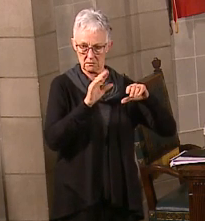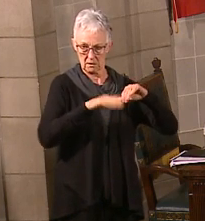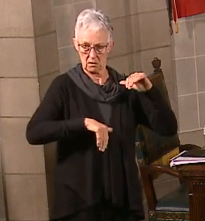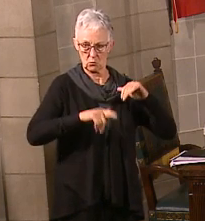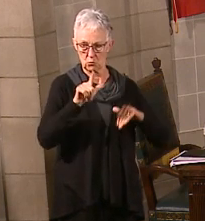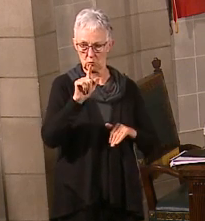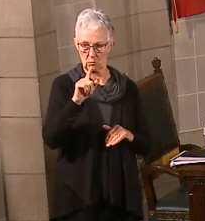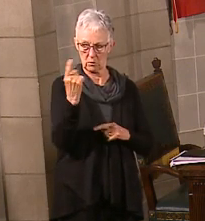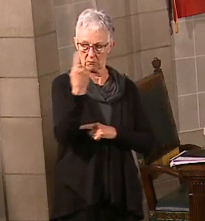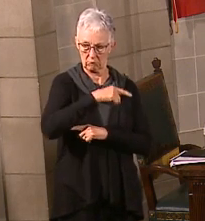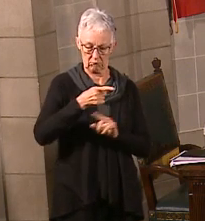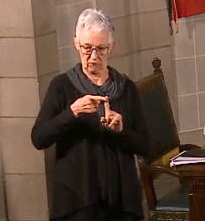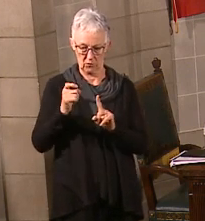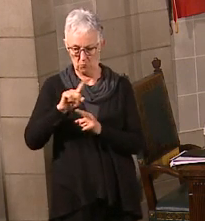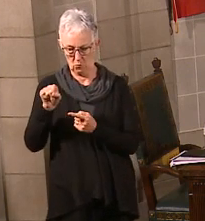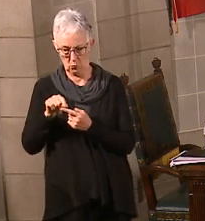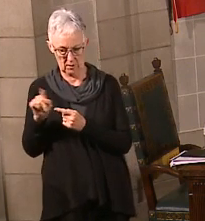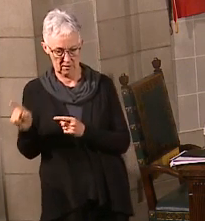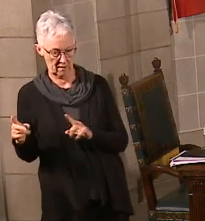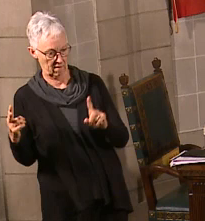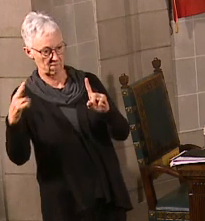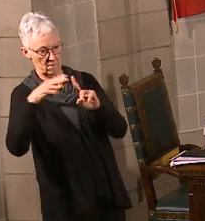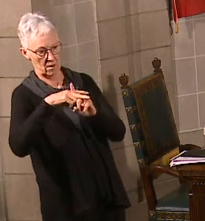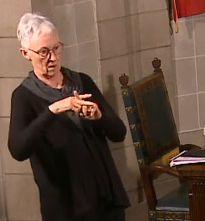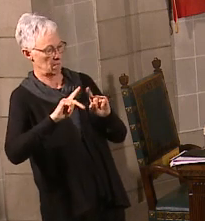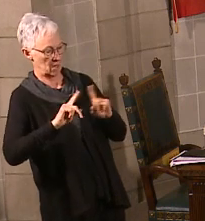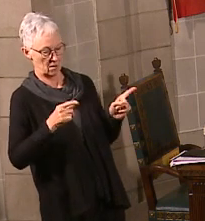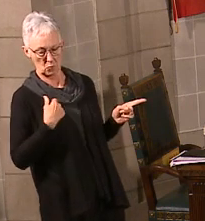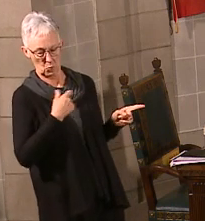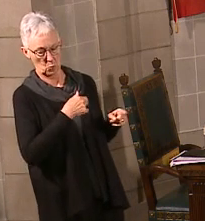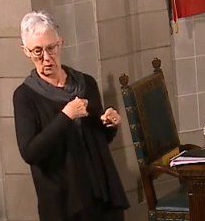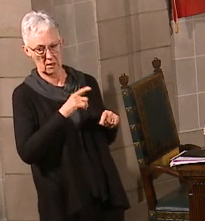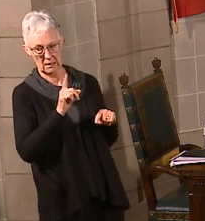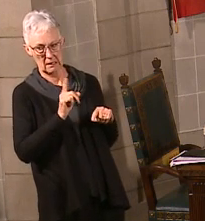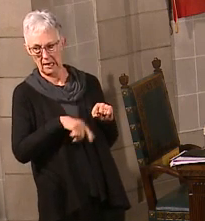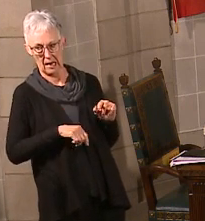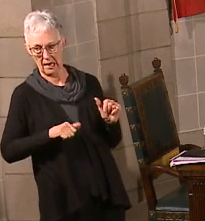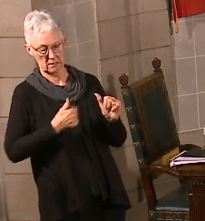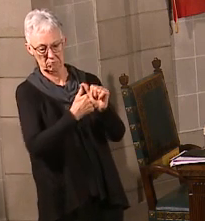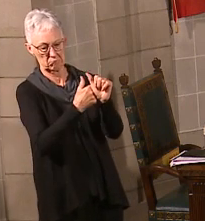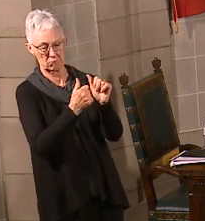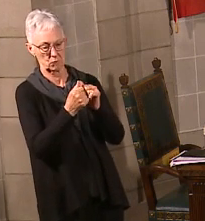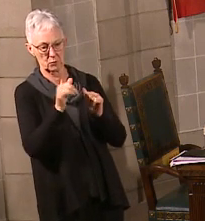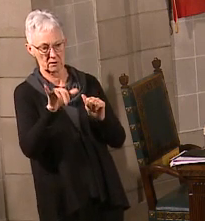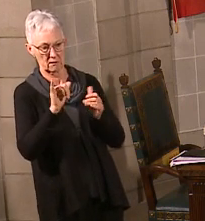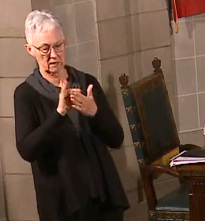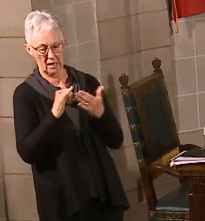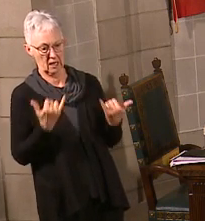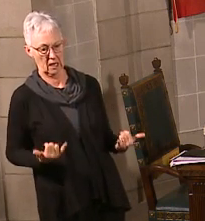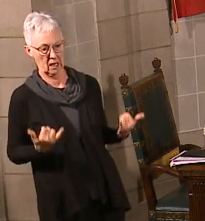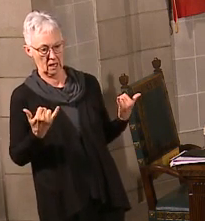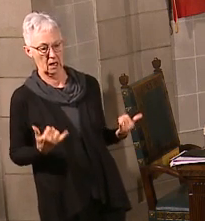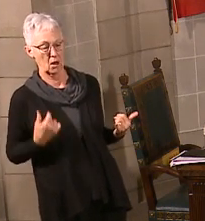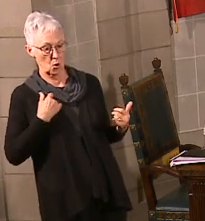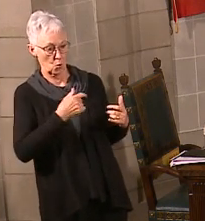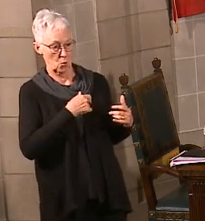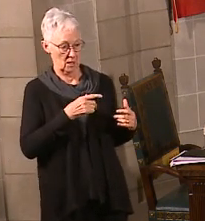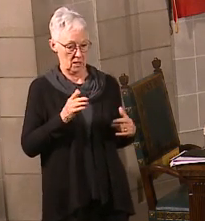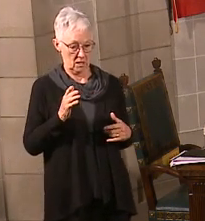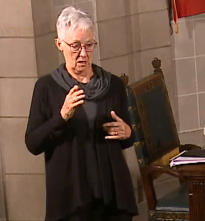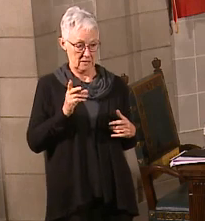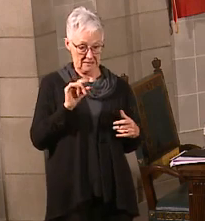it. We've hired on an additional, we started out with 32 adjudicators, 34 adjudicators,